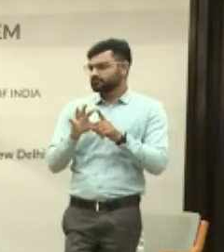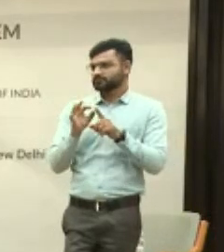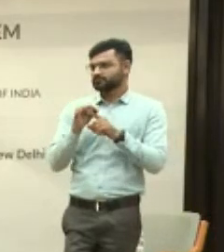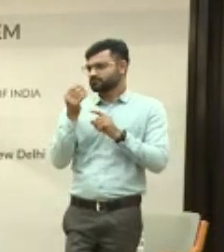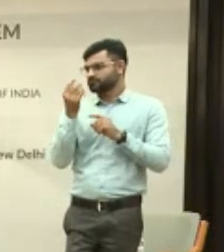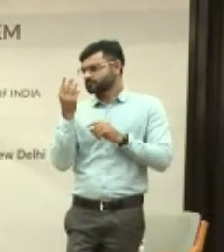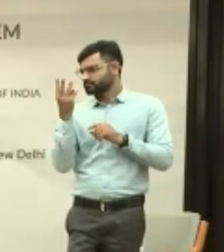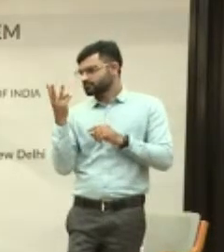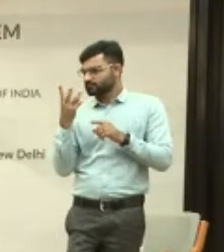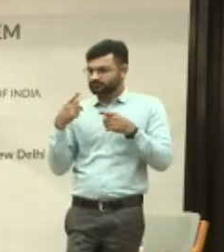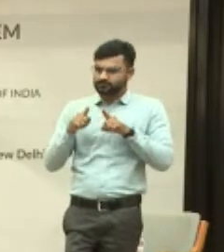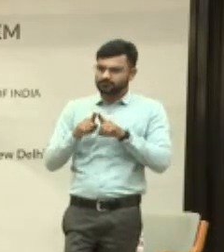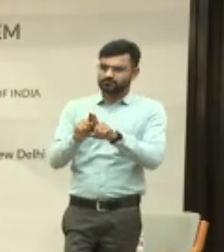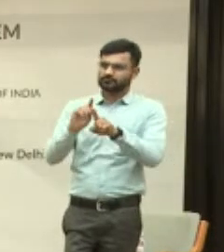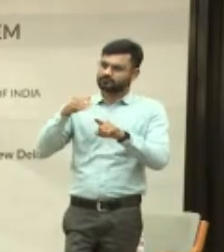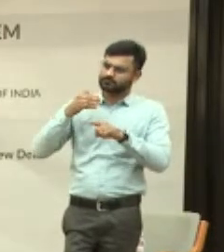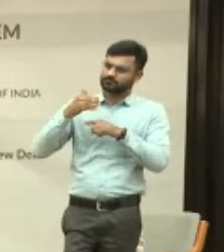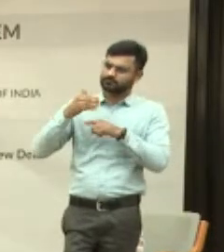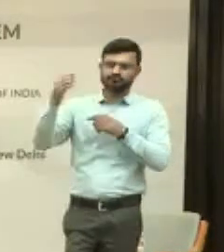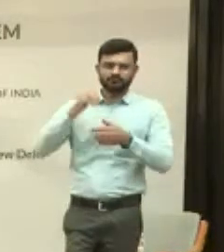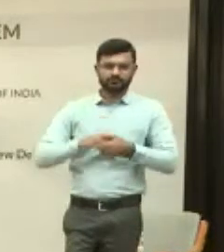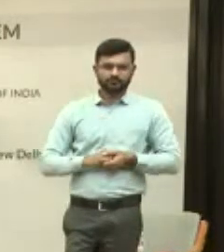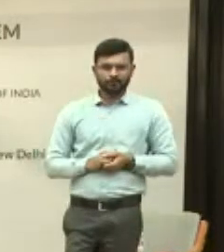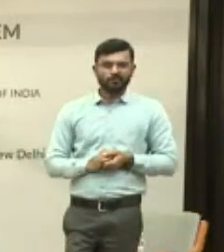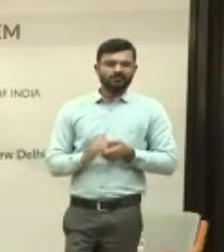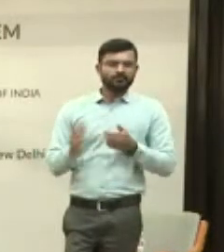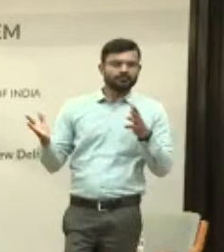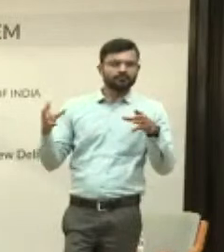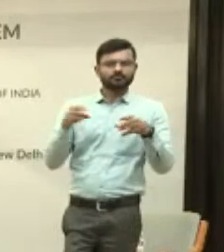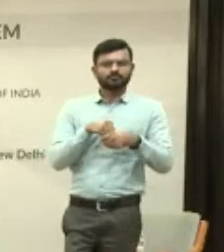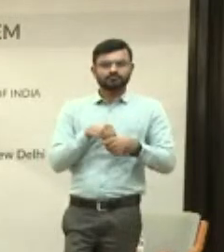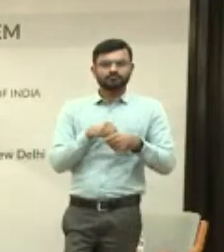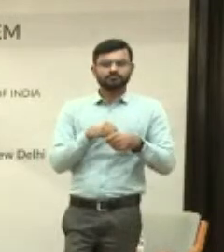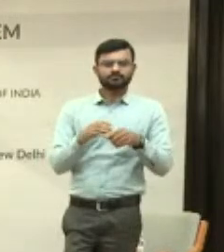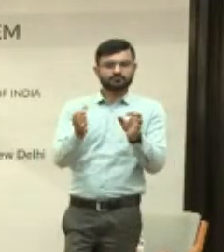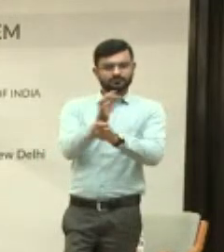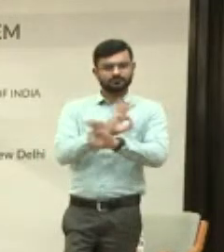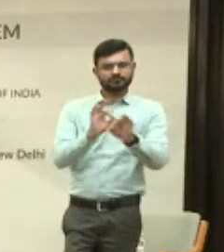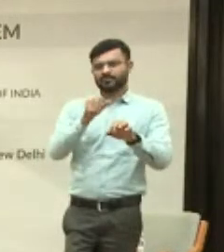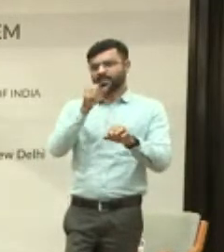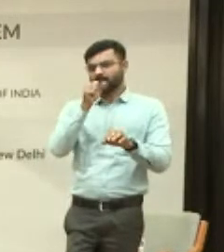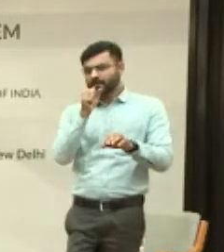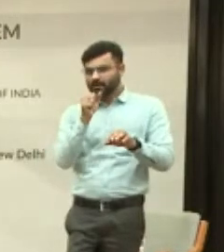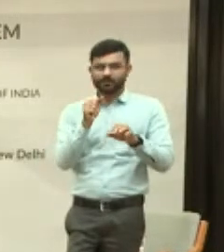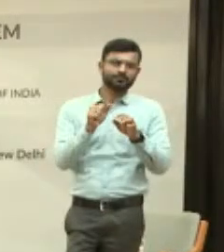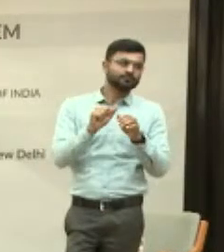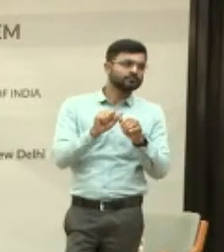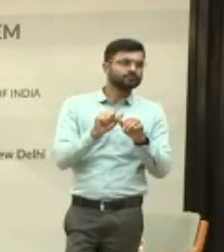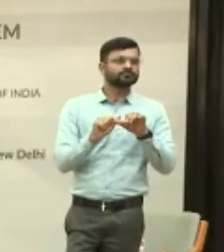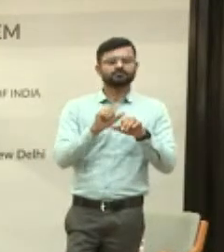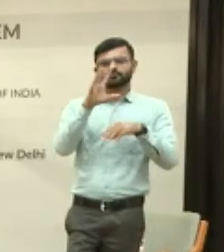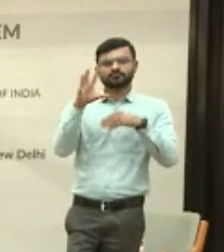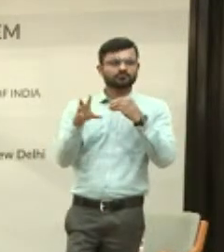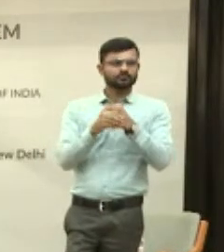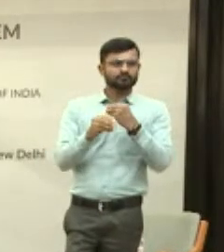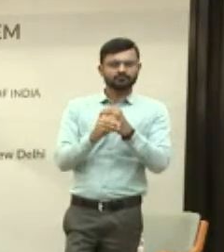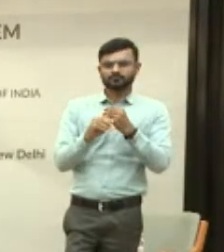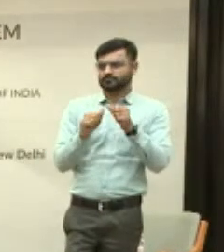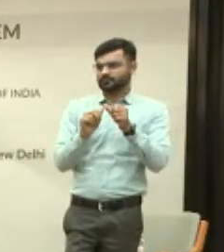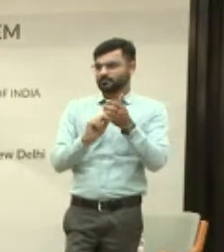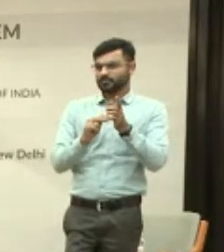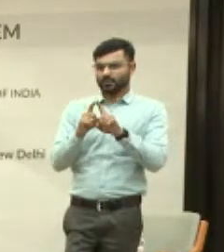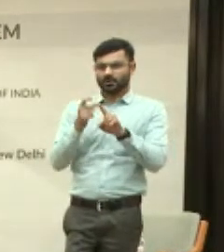three questions together and then go ahead. While they're getting ready with the mic, just add one anecdote,